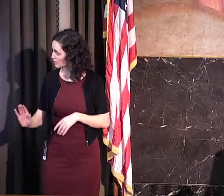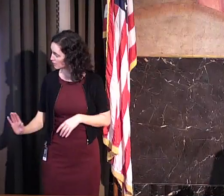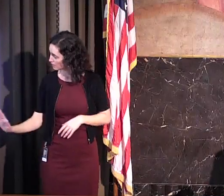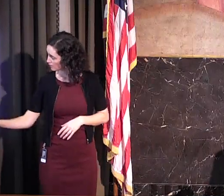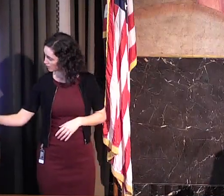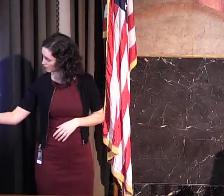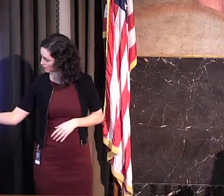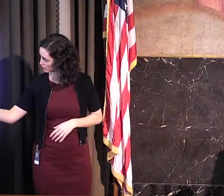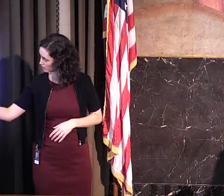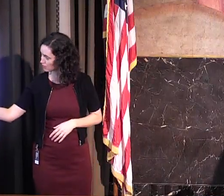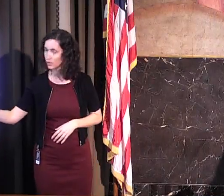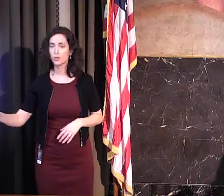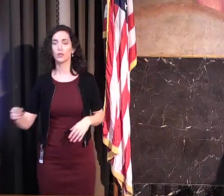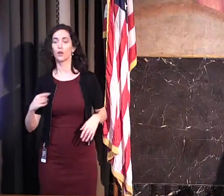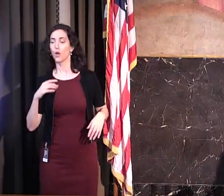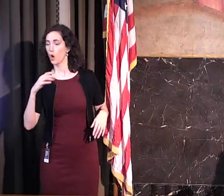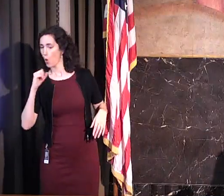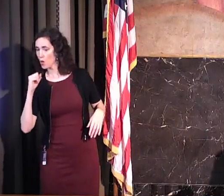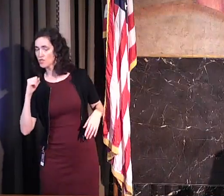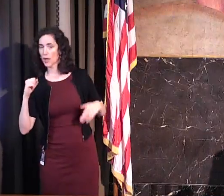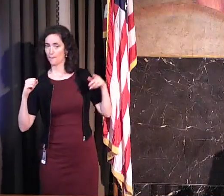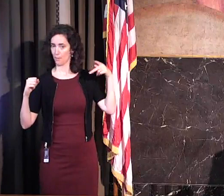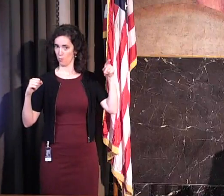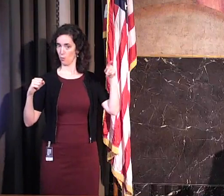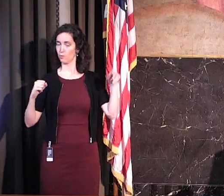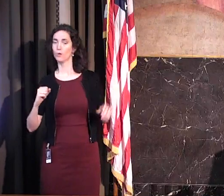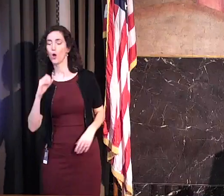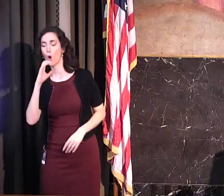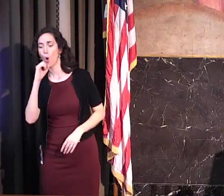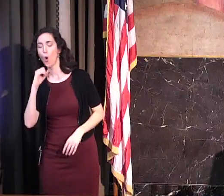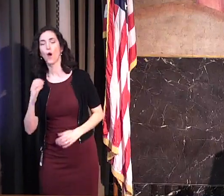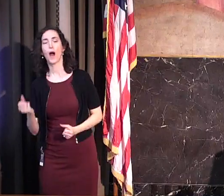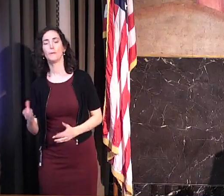a combo graph. The orange bars on the bottom are